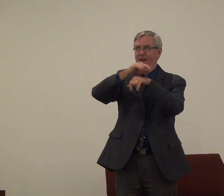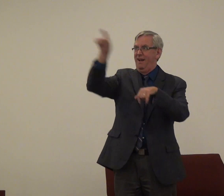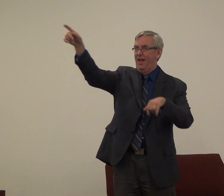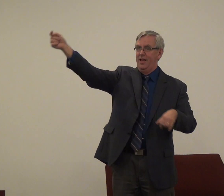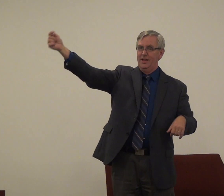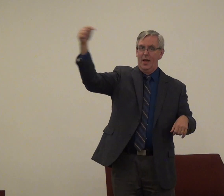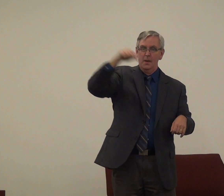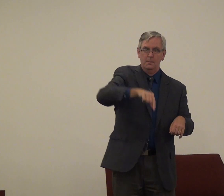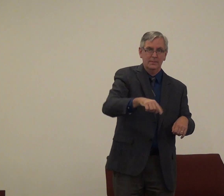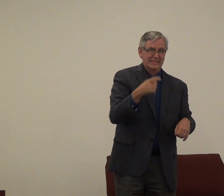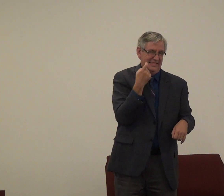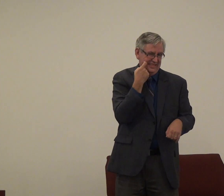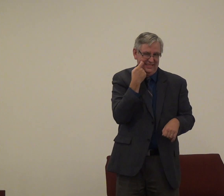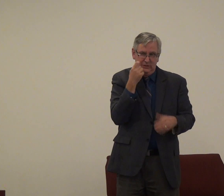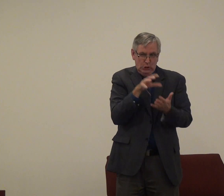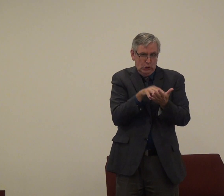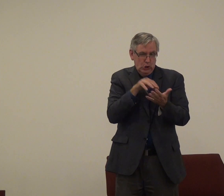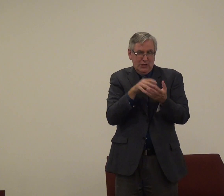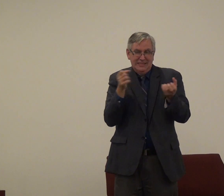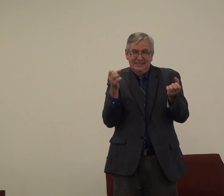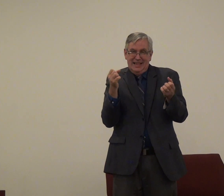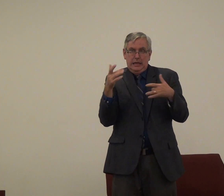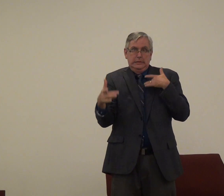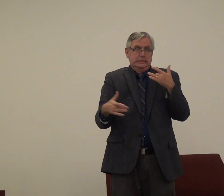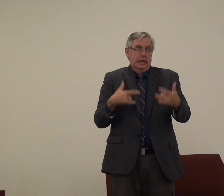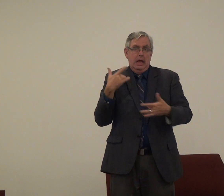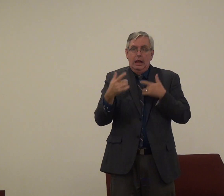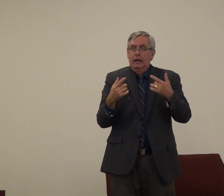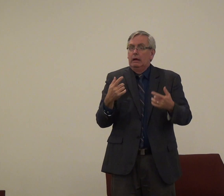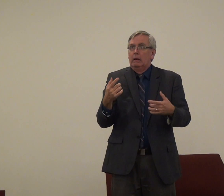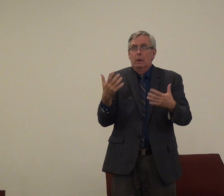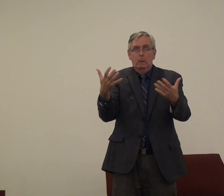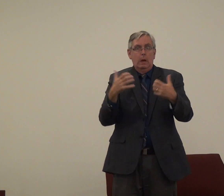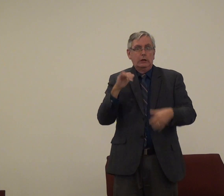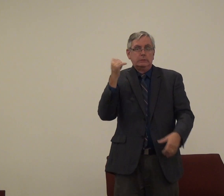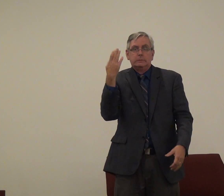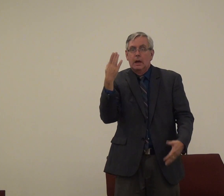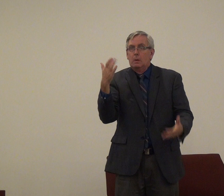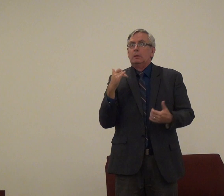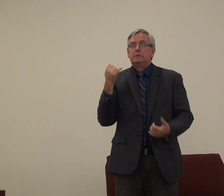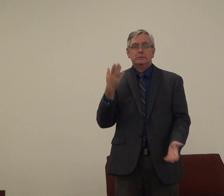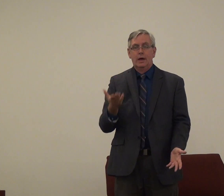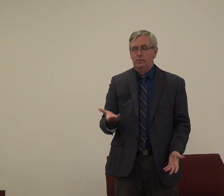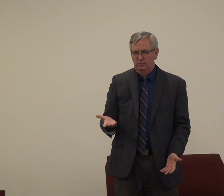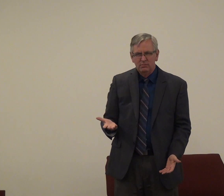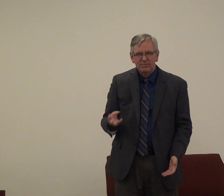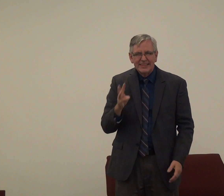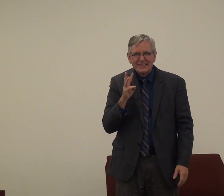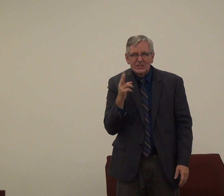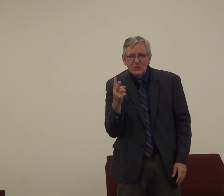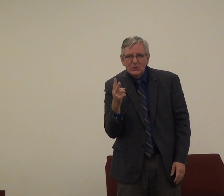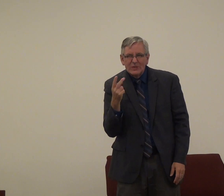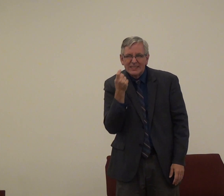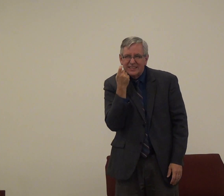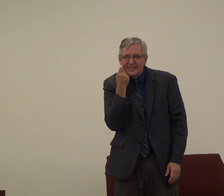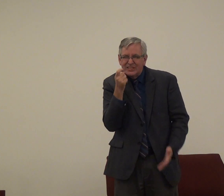He came from another island over to Guadalcanal so he could learn sign language so he can get a job.